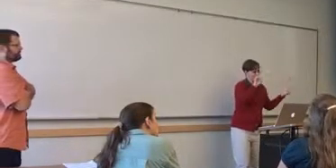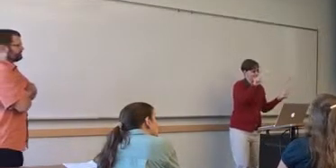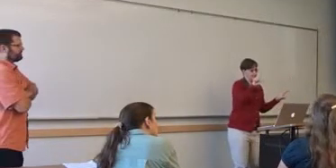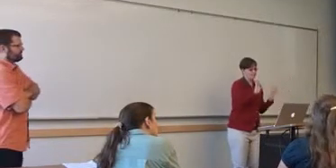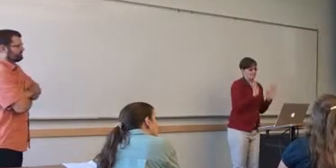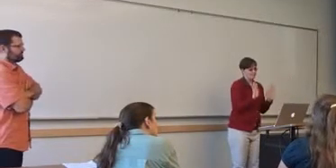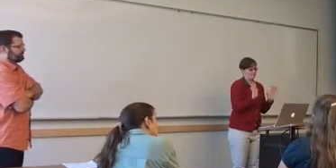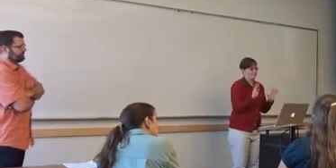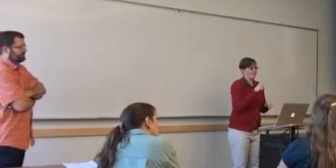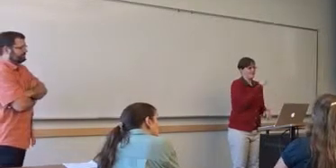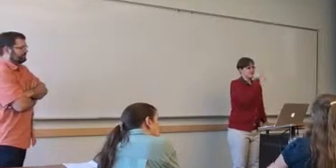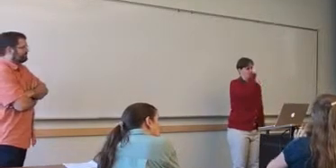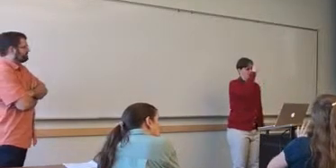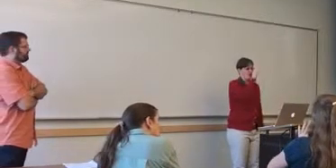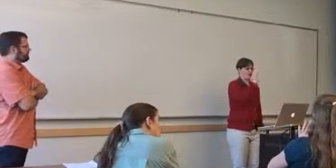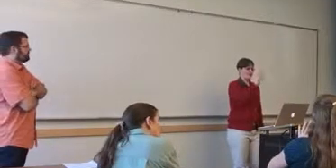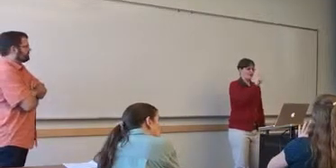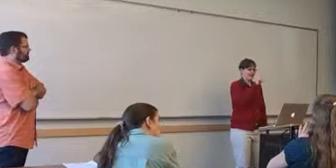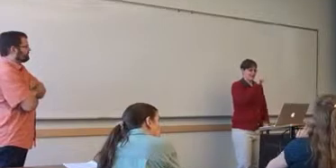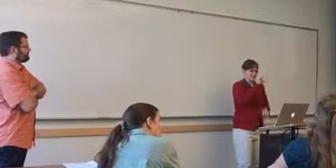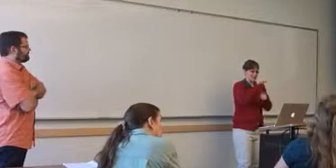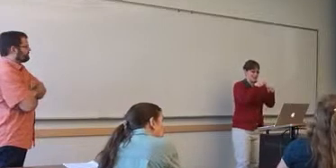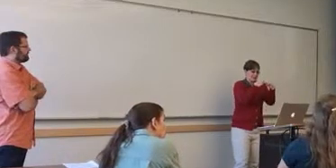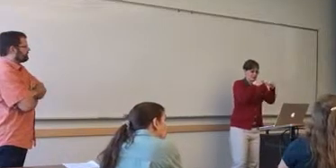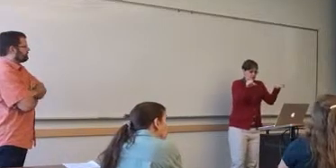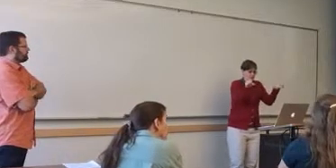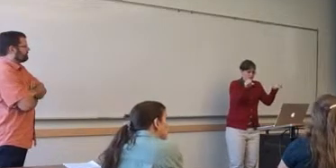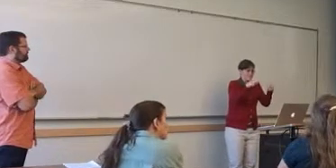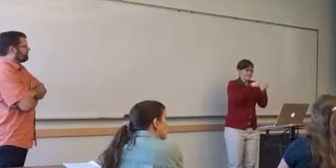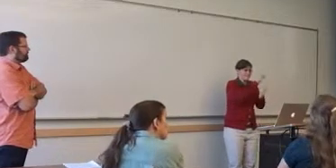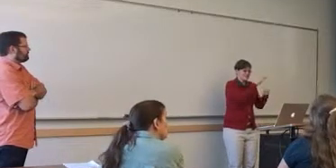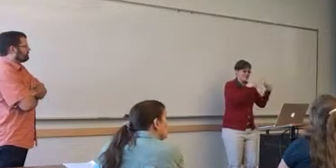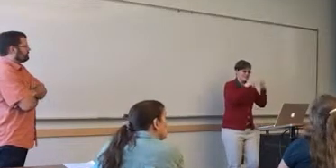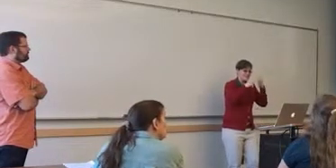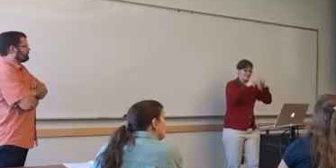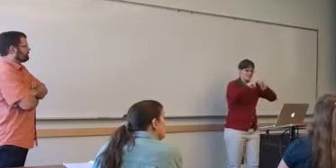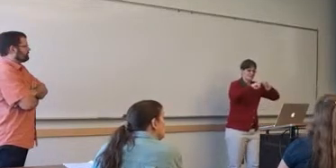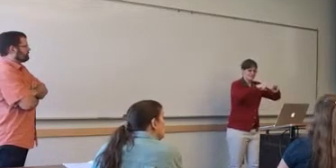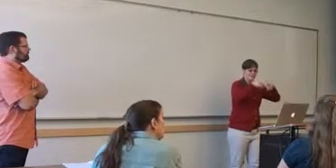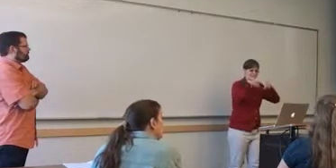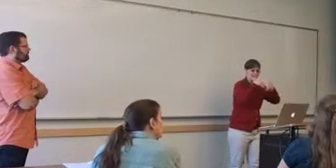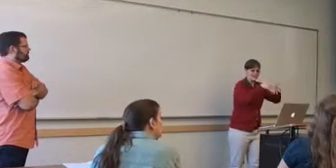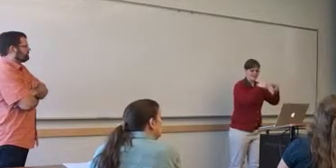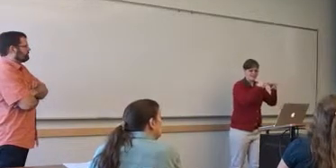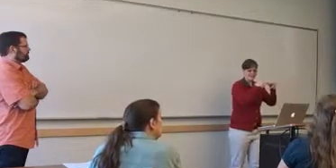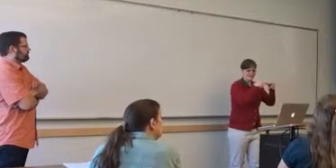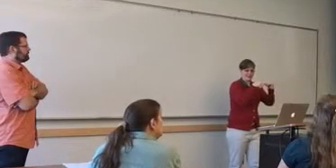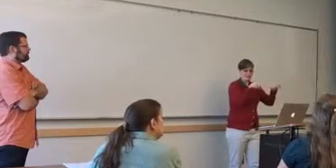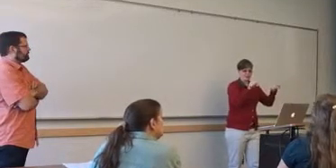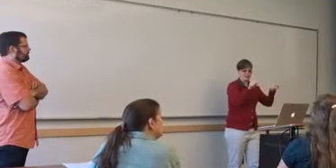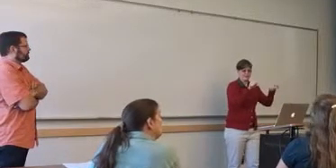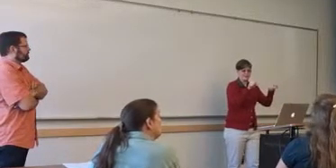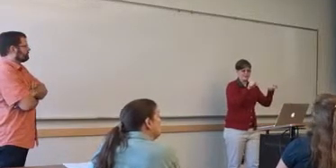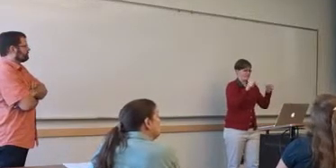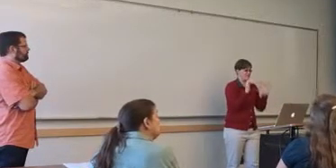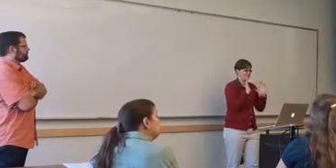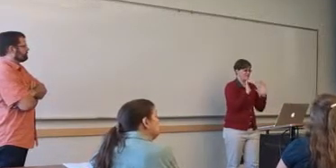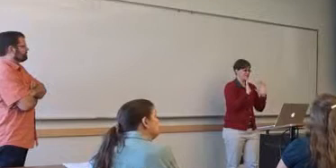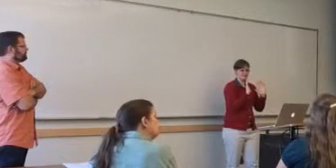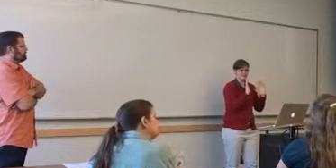did not invent sign language. He is the father of ASL linguistics. He studied the linguistics of